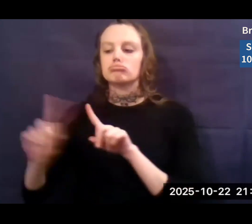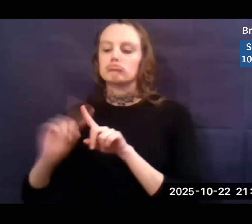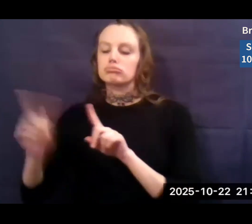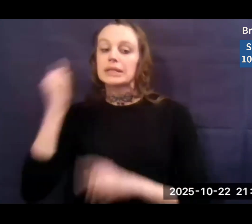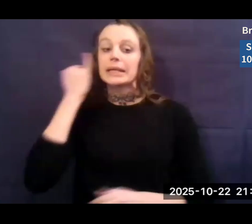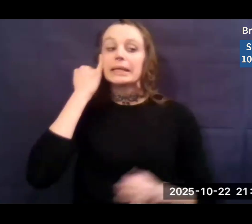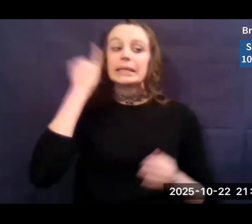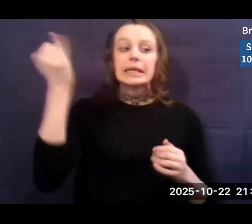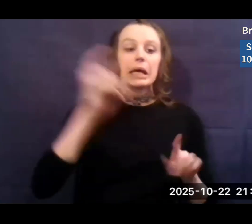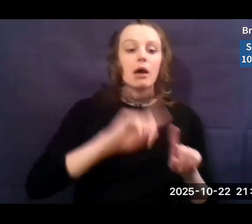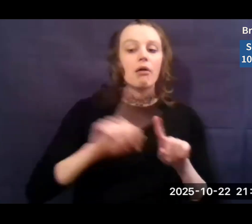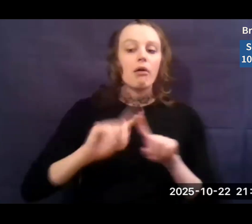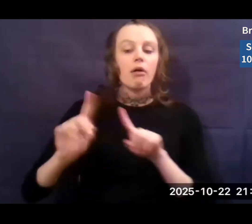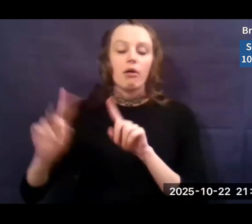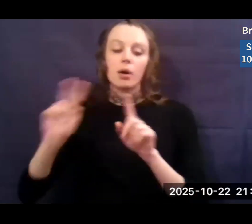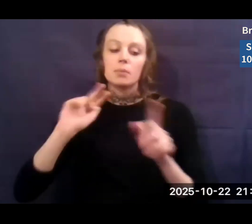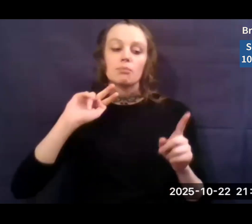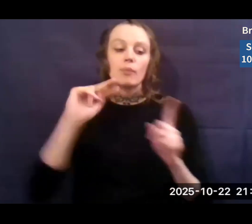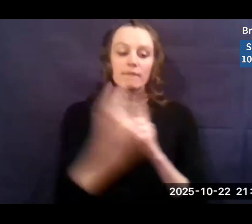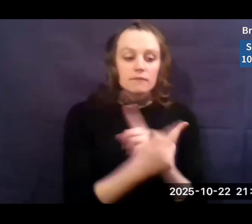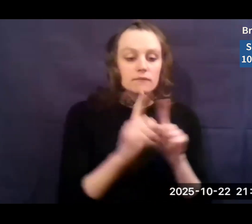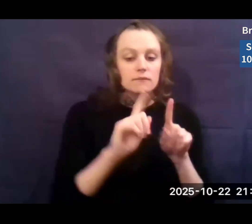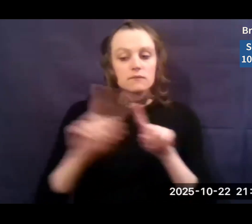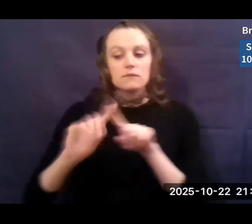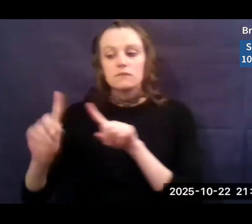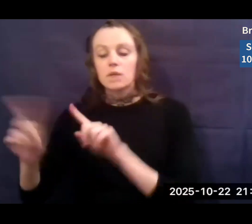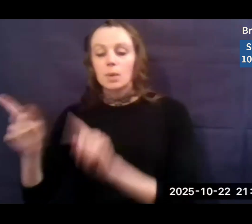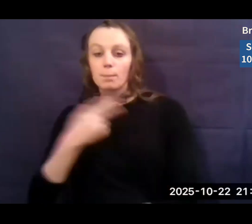perspectives, personalities, and